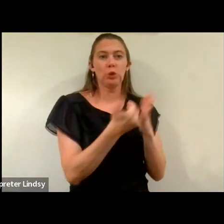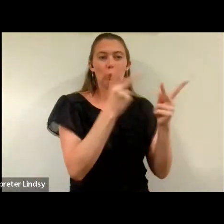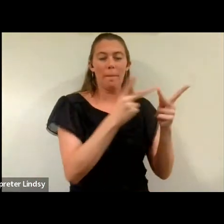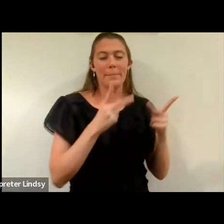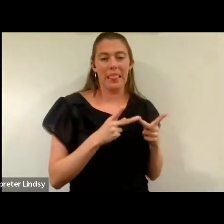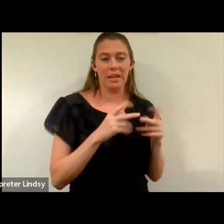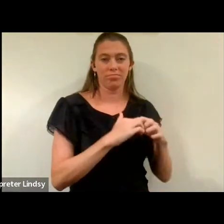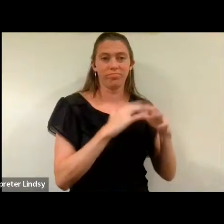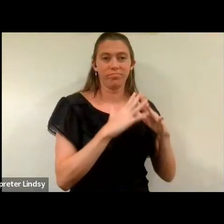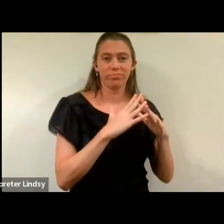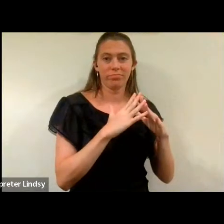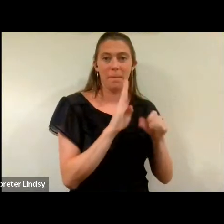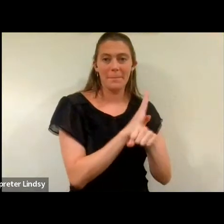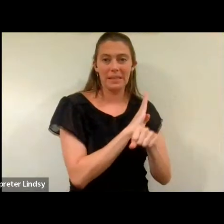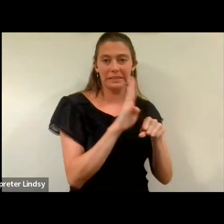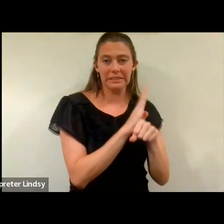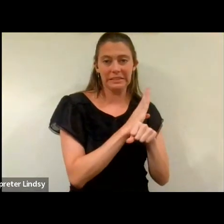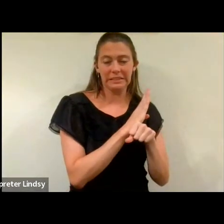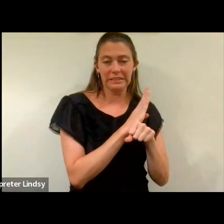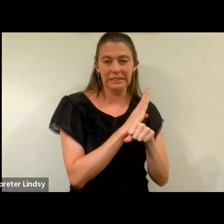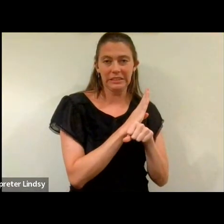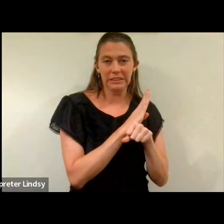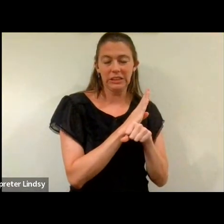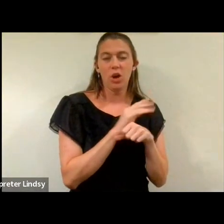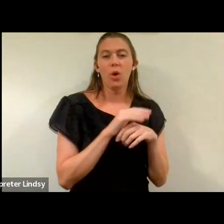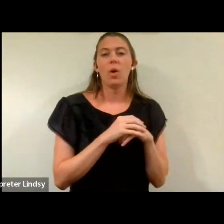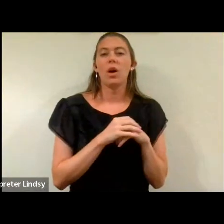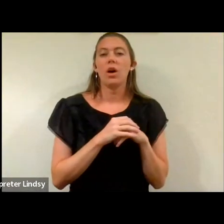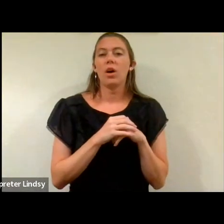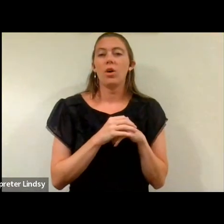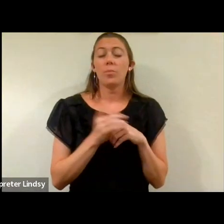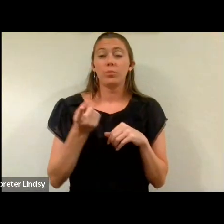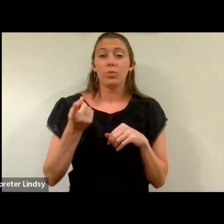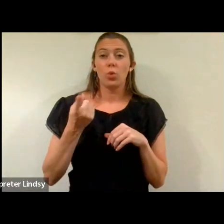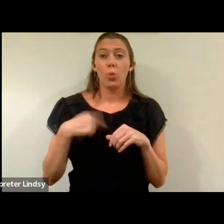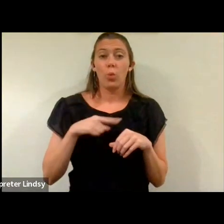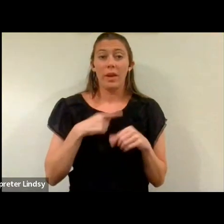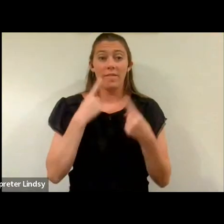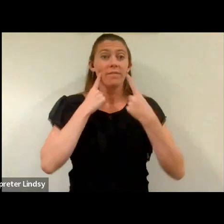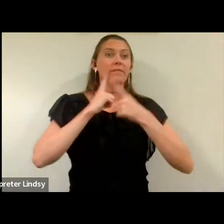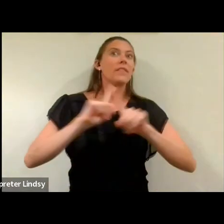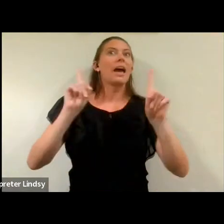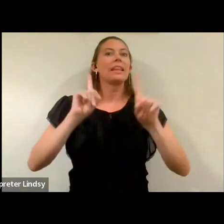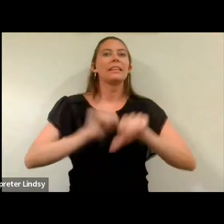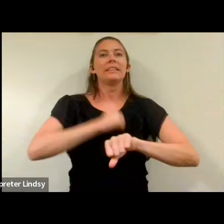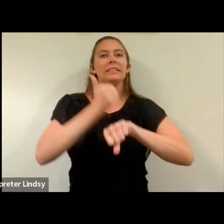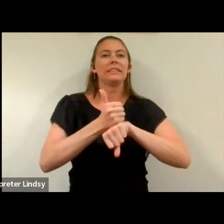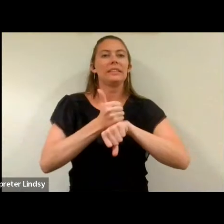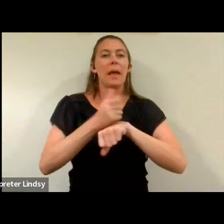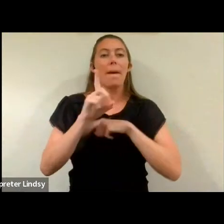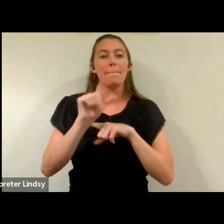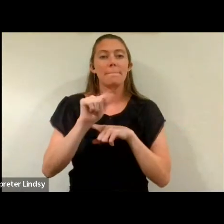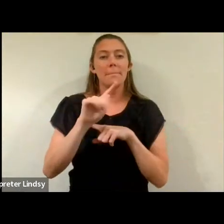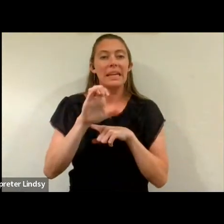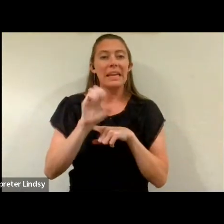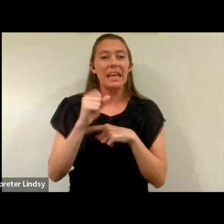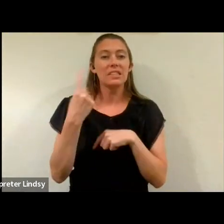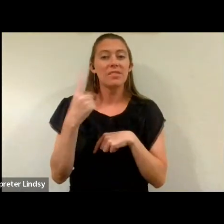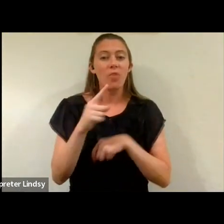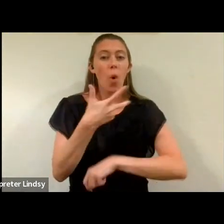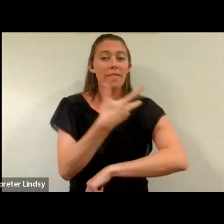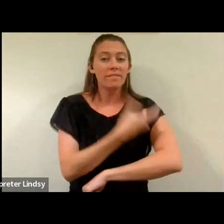we finally had, have dates for vaccination and testing for the whole year. And then all of a sudden we